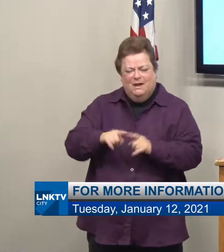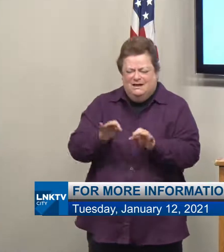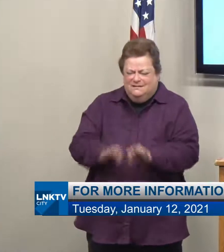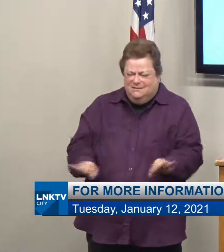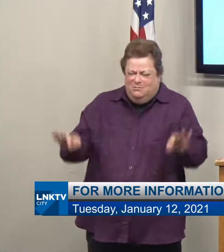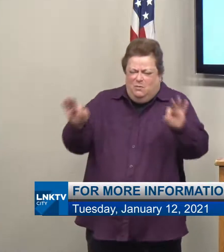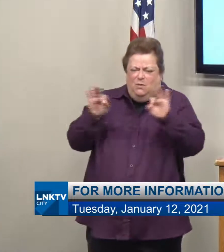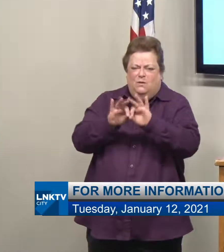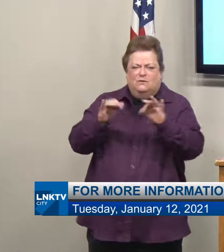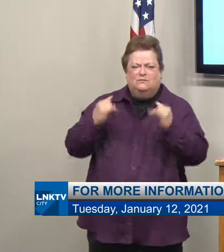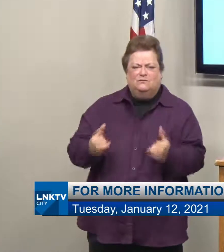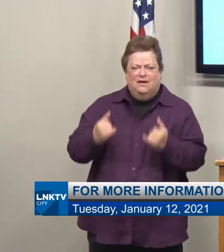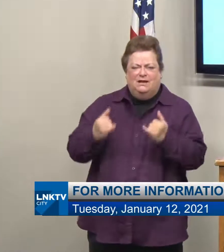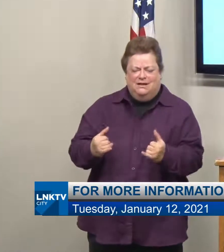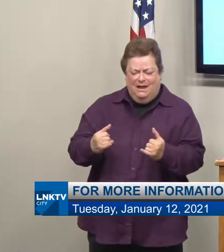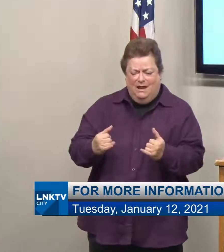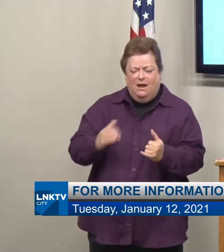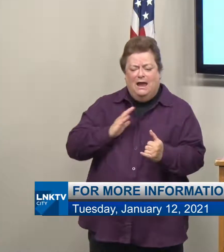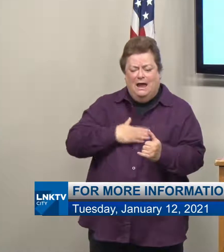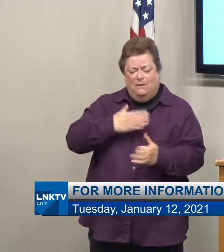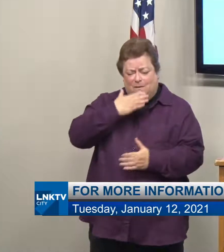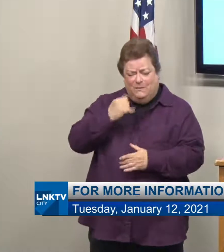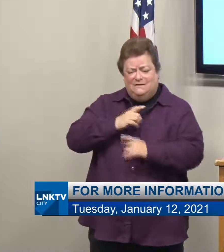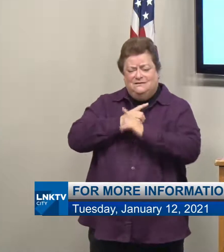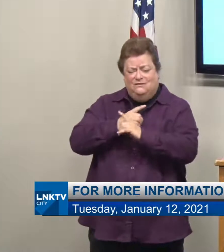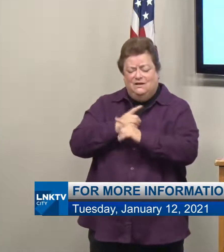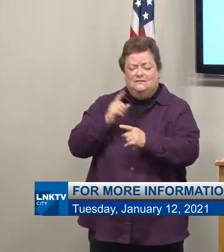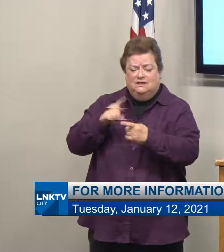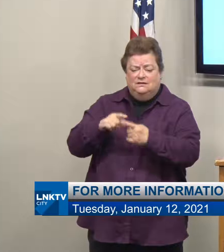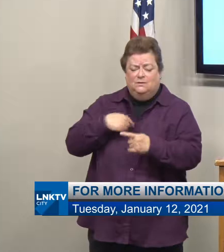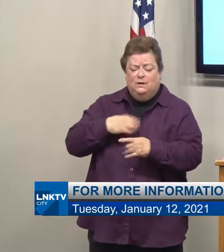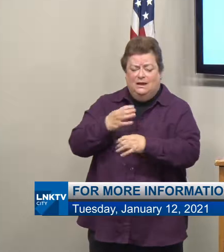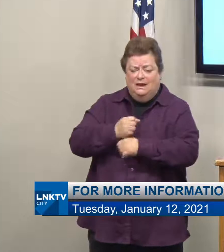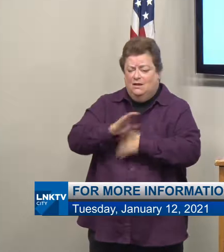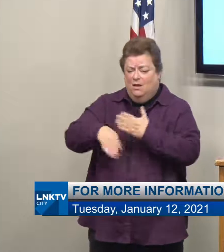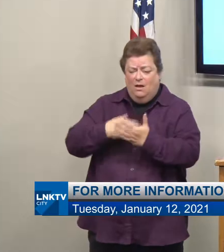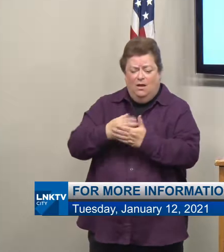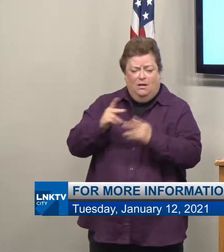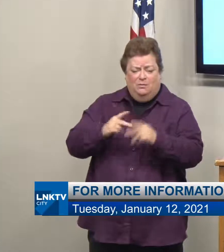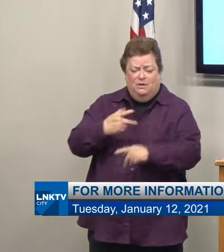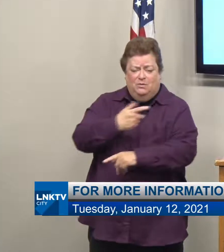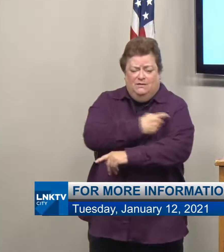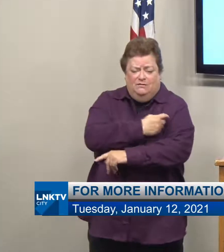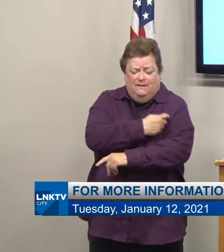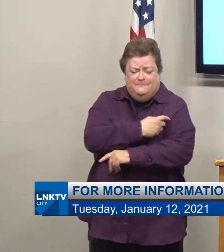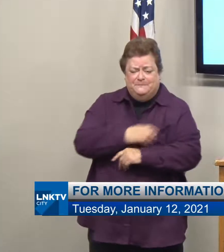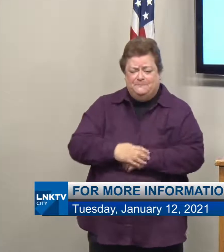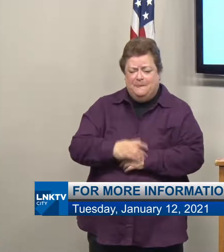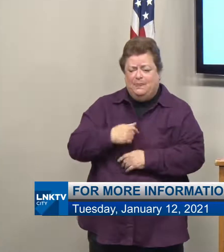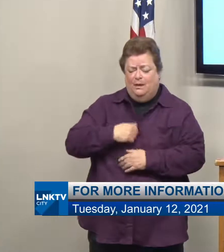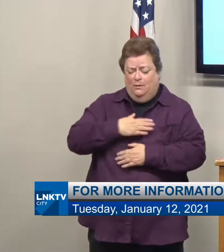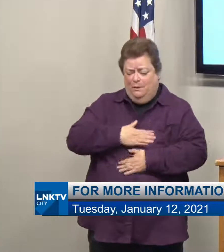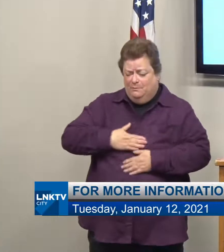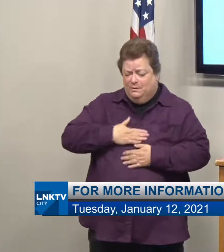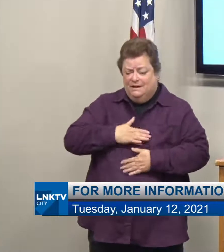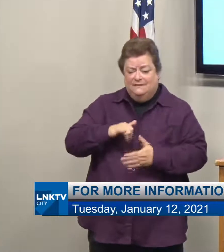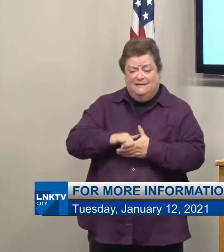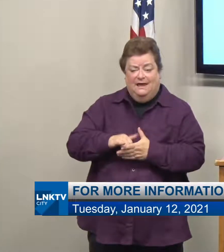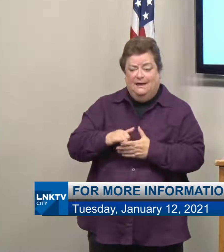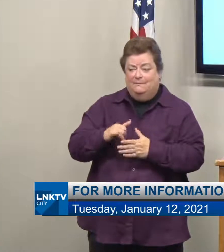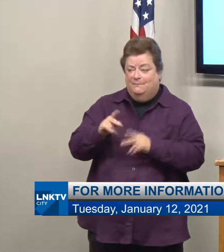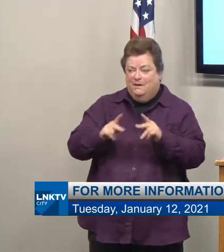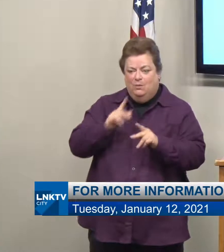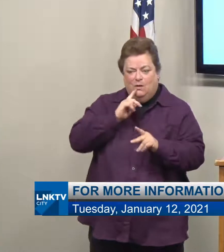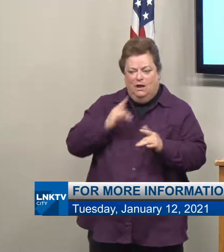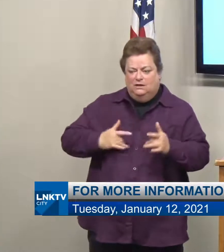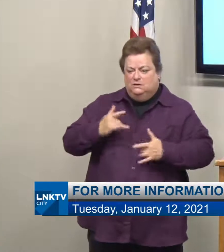our best defenses until more people are vaccinated. And we are pleased that so many in Lincoln and Lancaster County are eager to take the COVID vaccine.